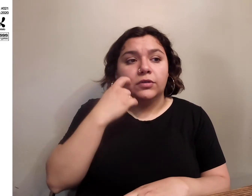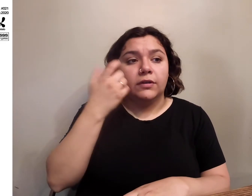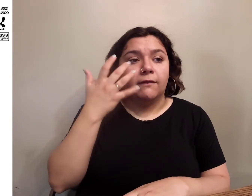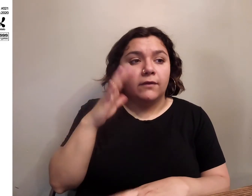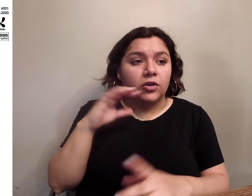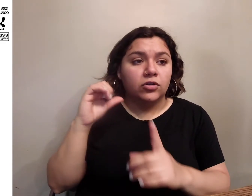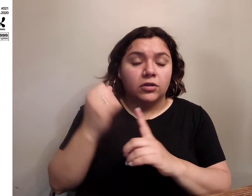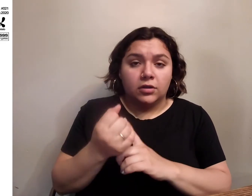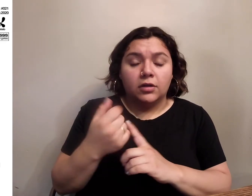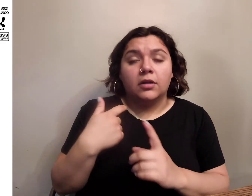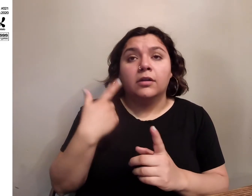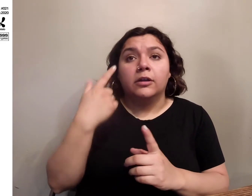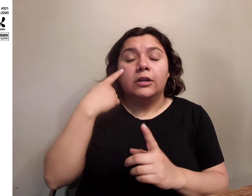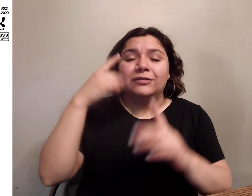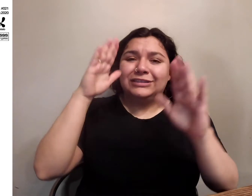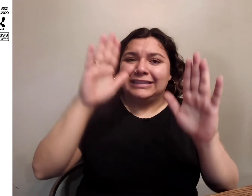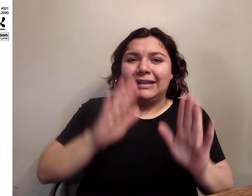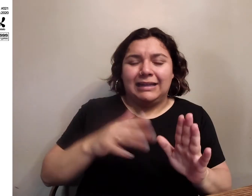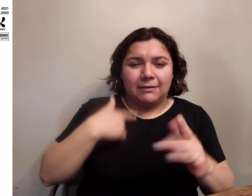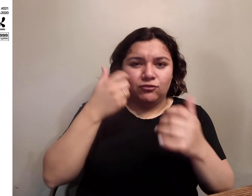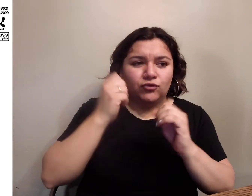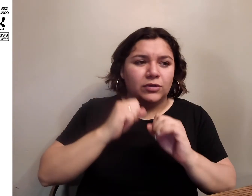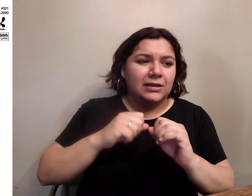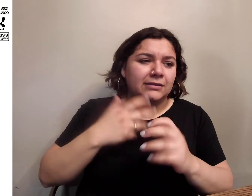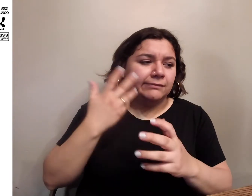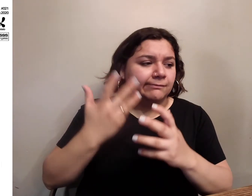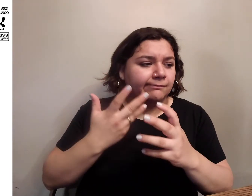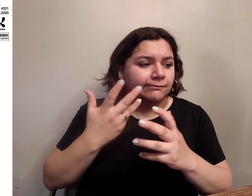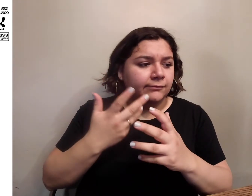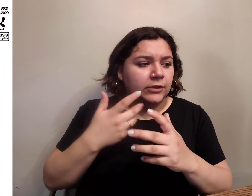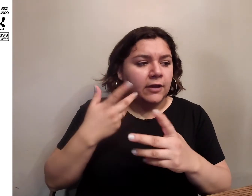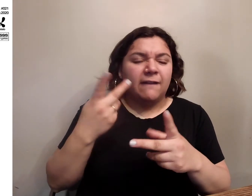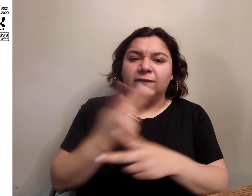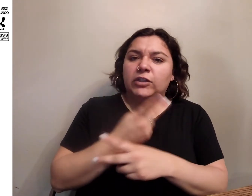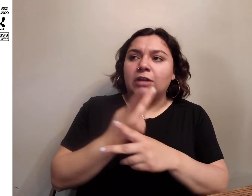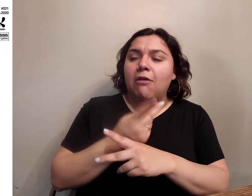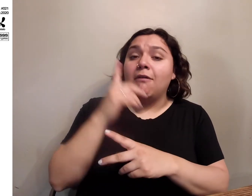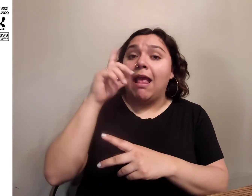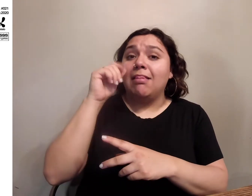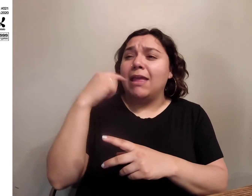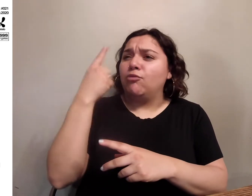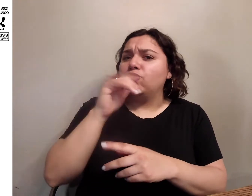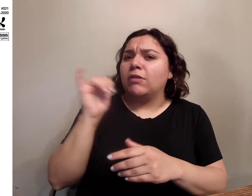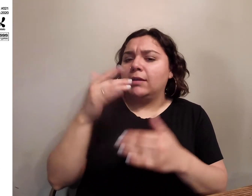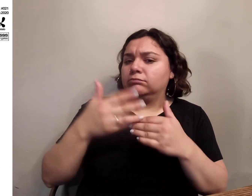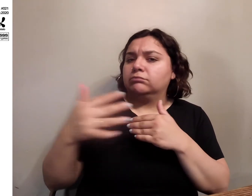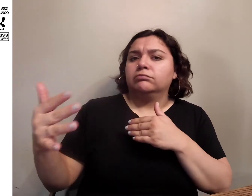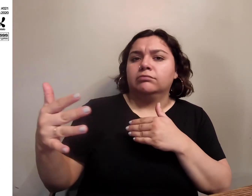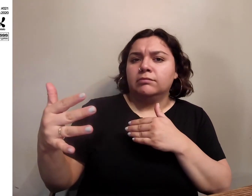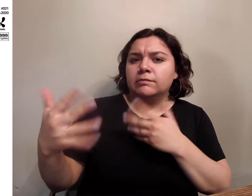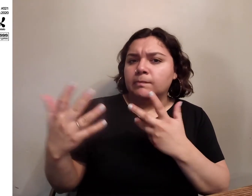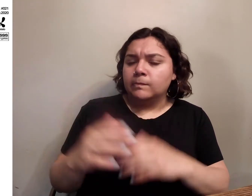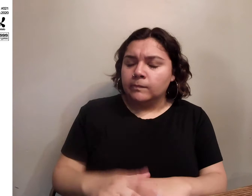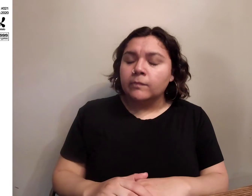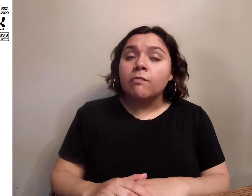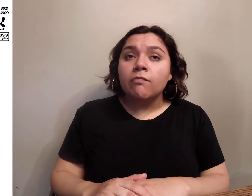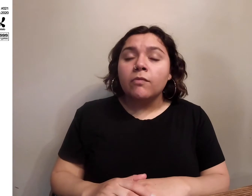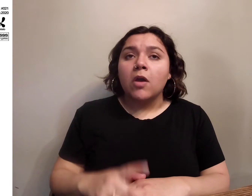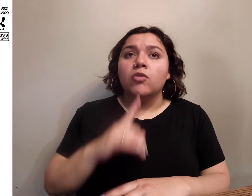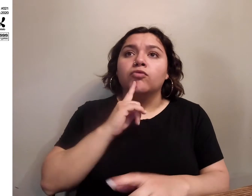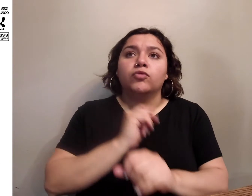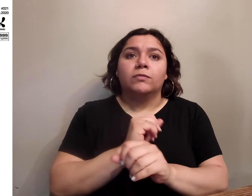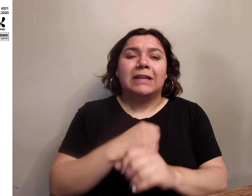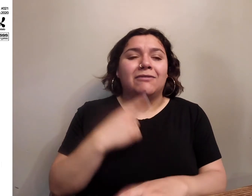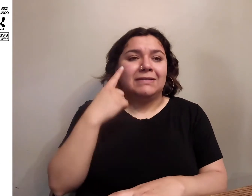Monday, trying to work through what will LA be, after this. And I really was